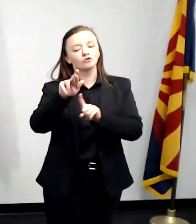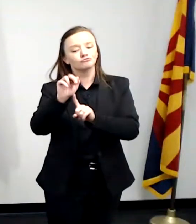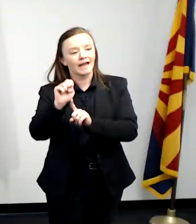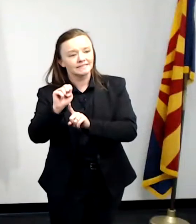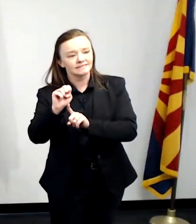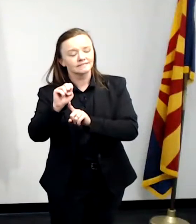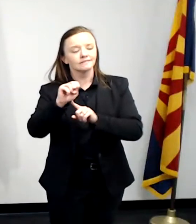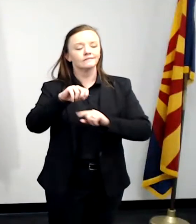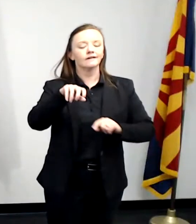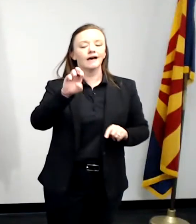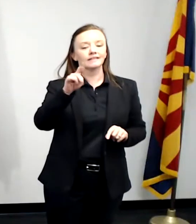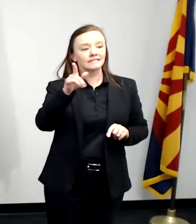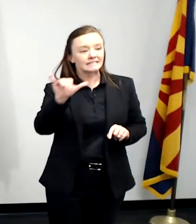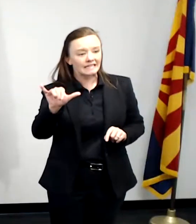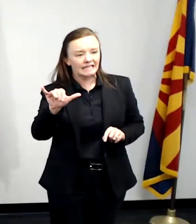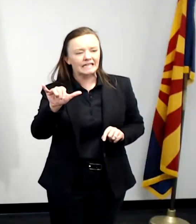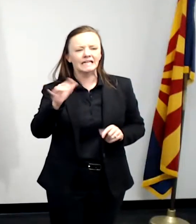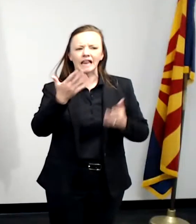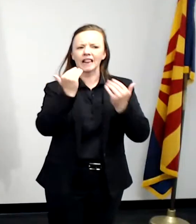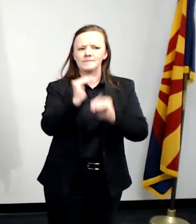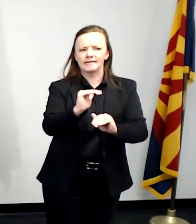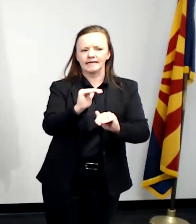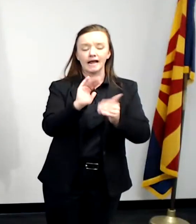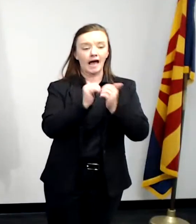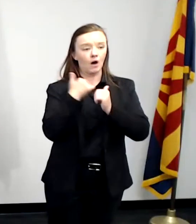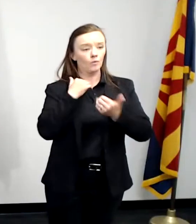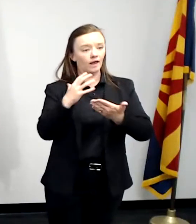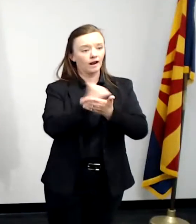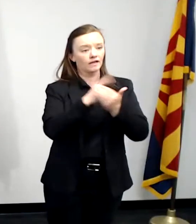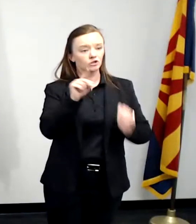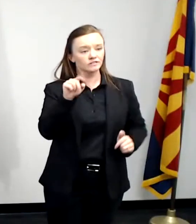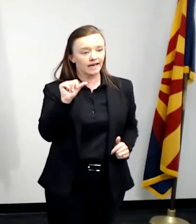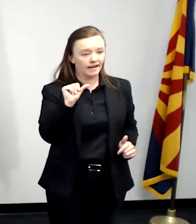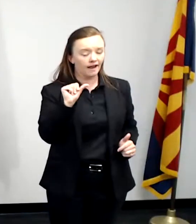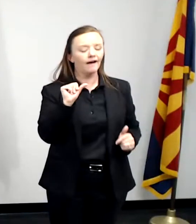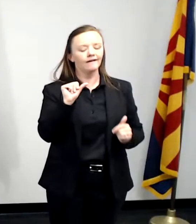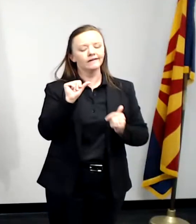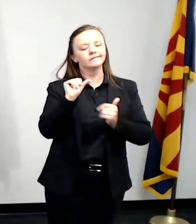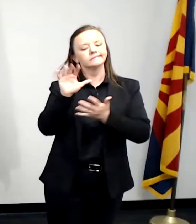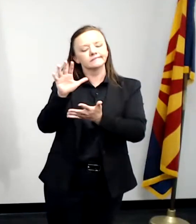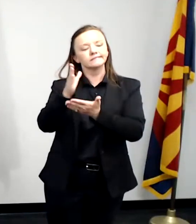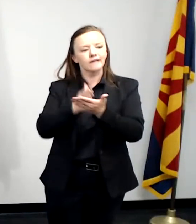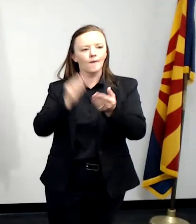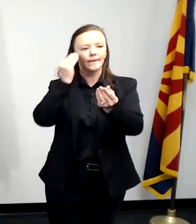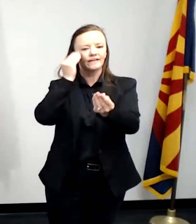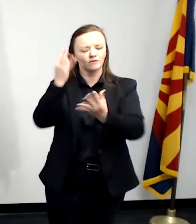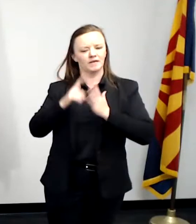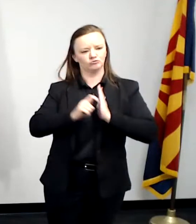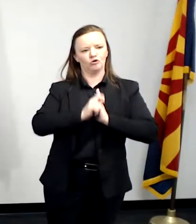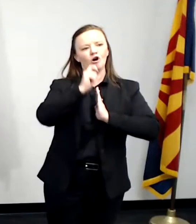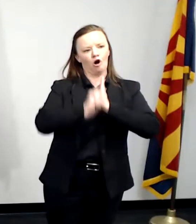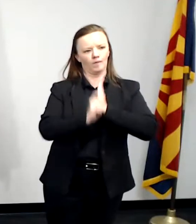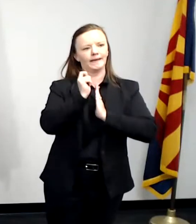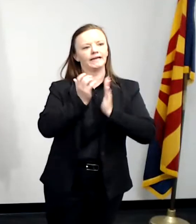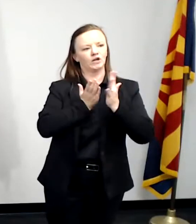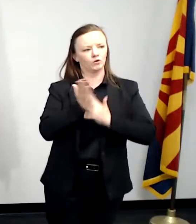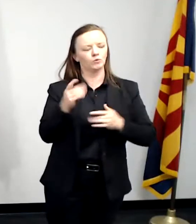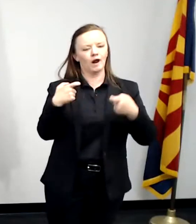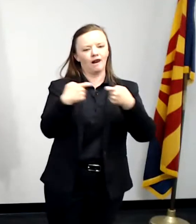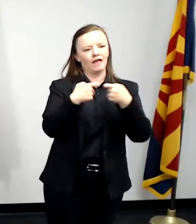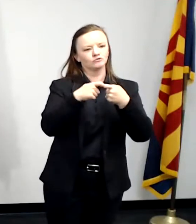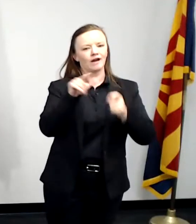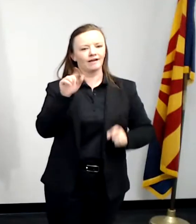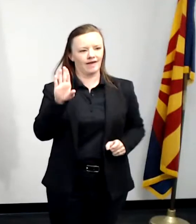cases. The way we collect our data here is that we get a certain amount of information that's automated through an electronic laboratory system,